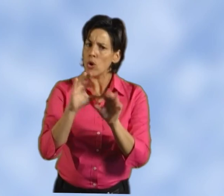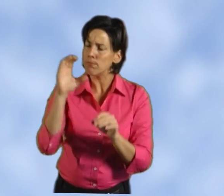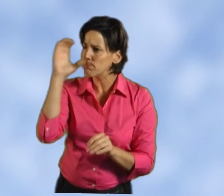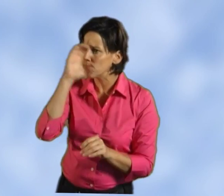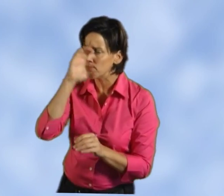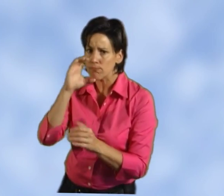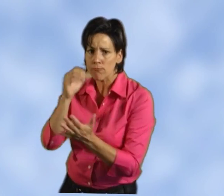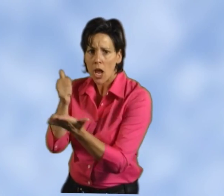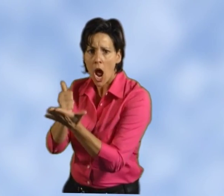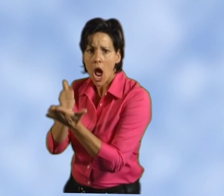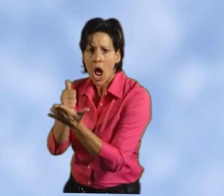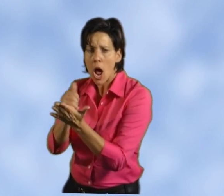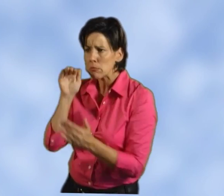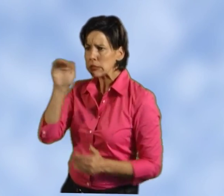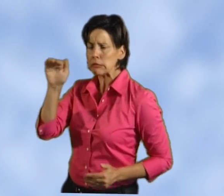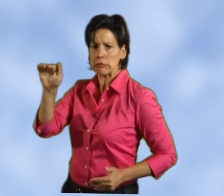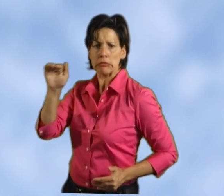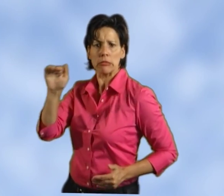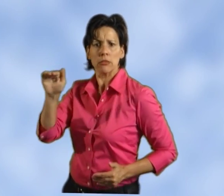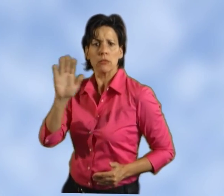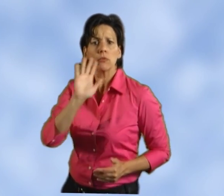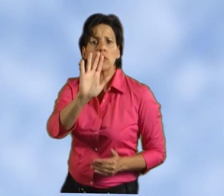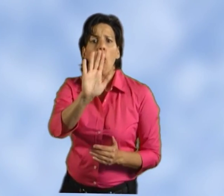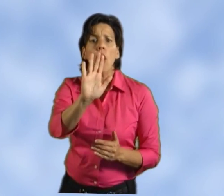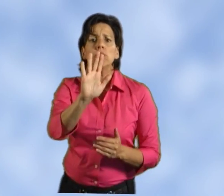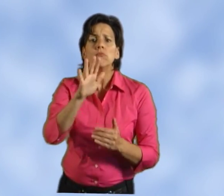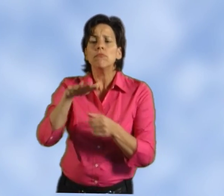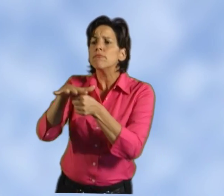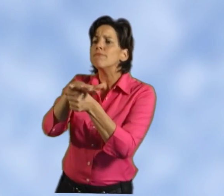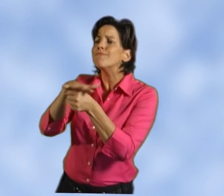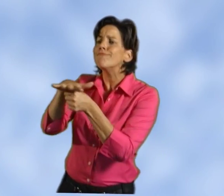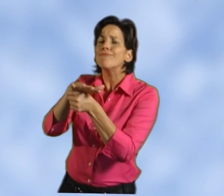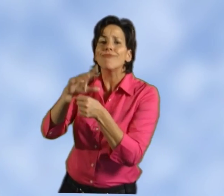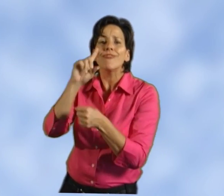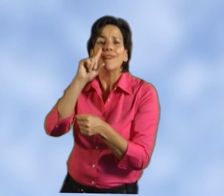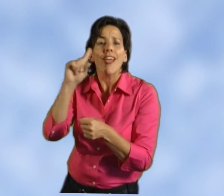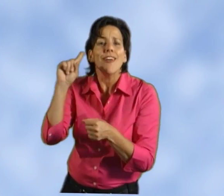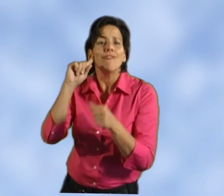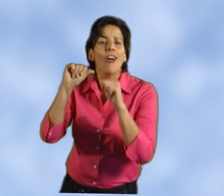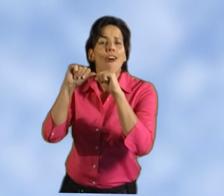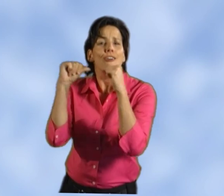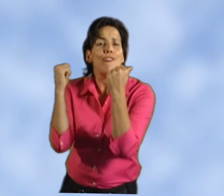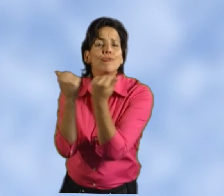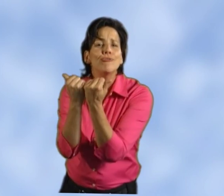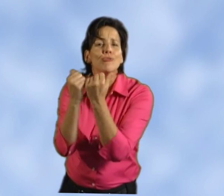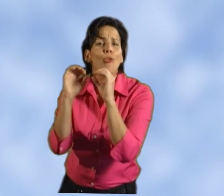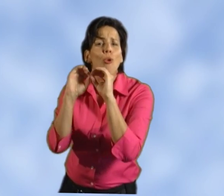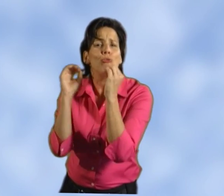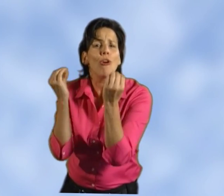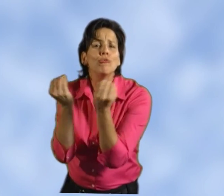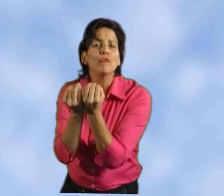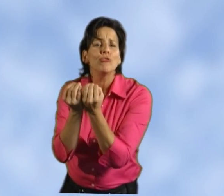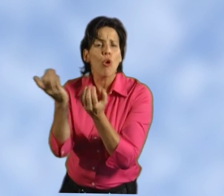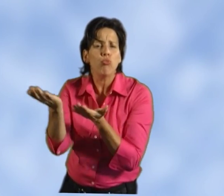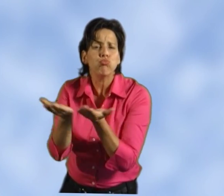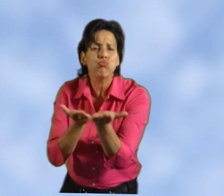You should seek out the assistance of your local deaf and hard of hearing agency if necessary.